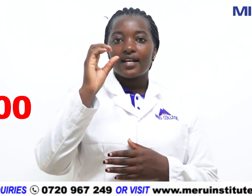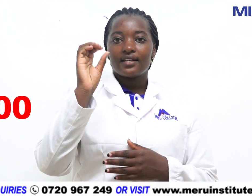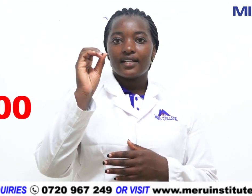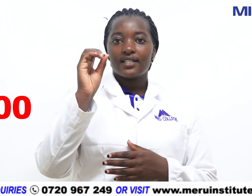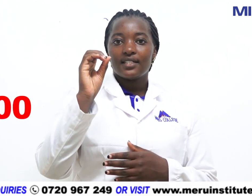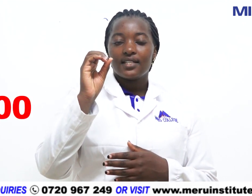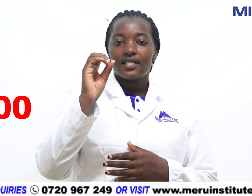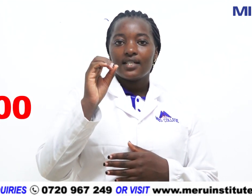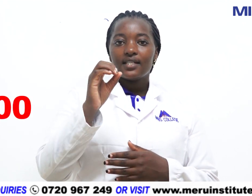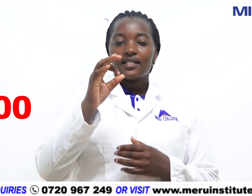500,